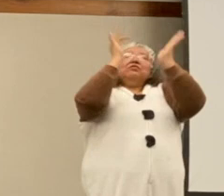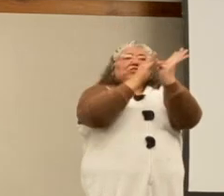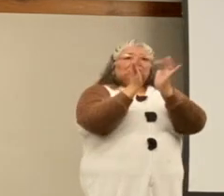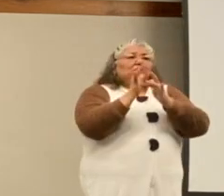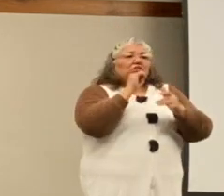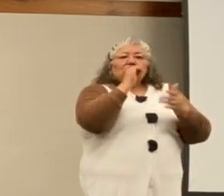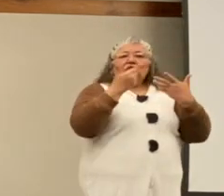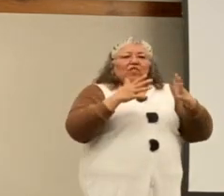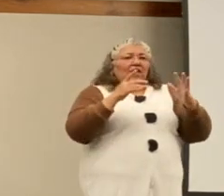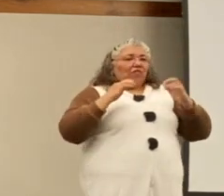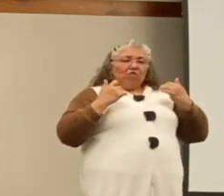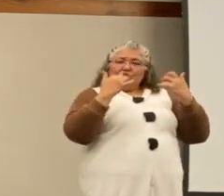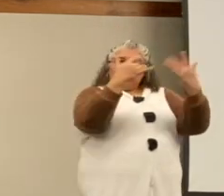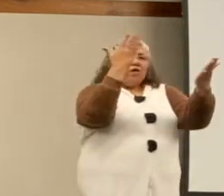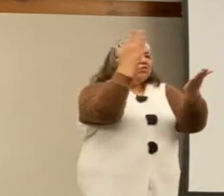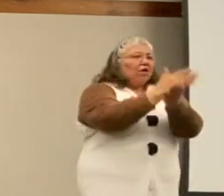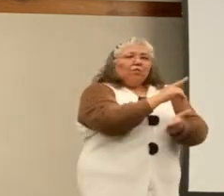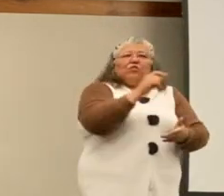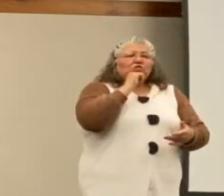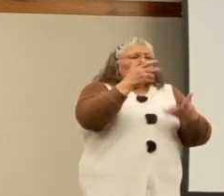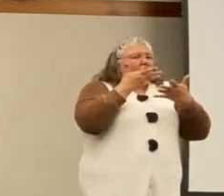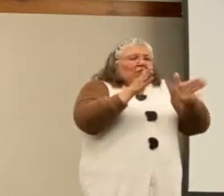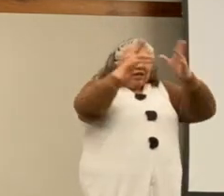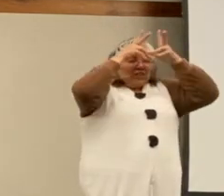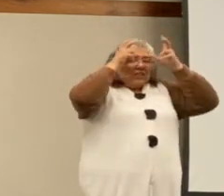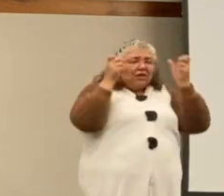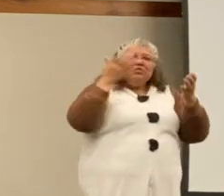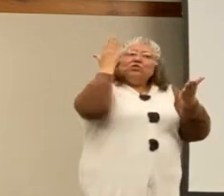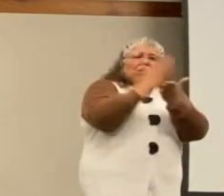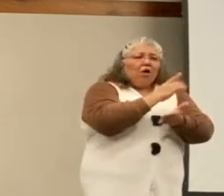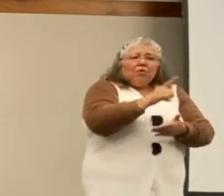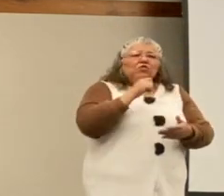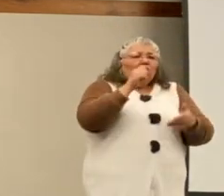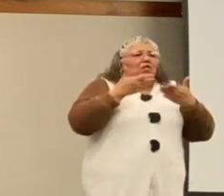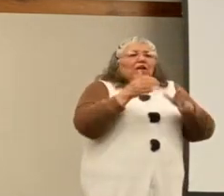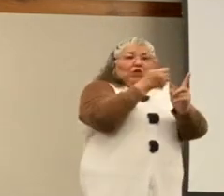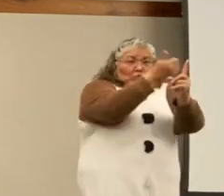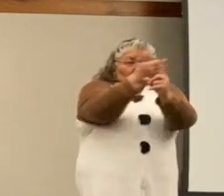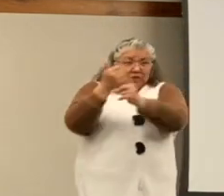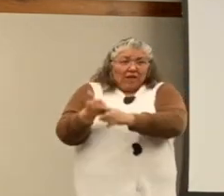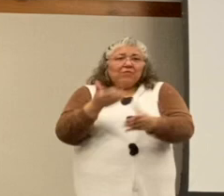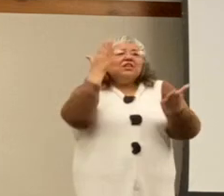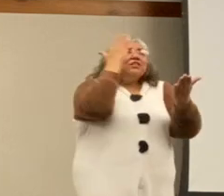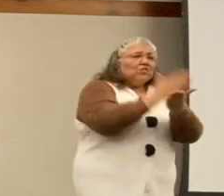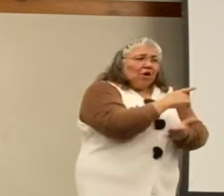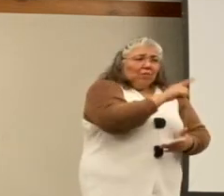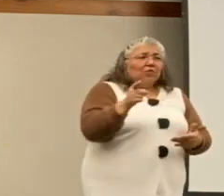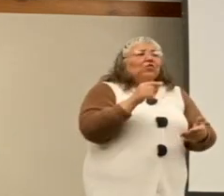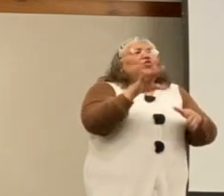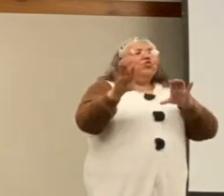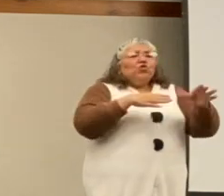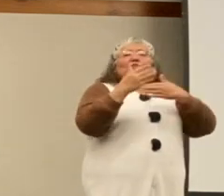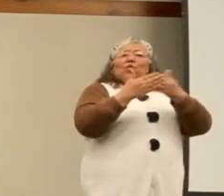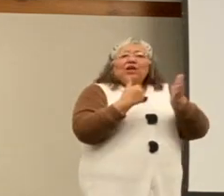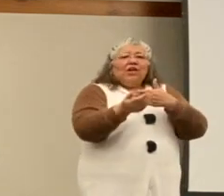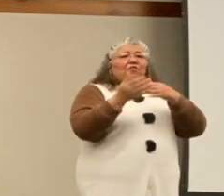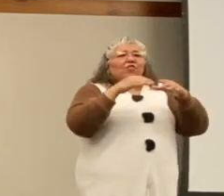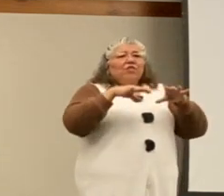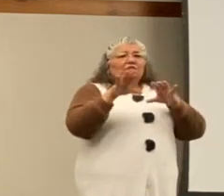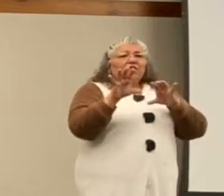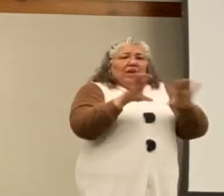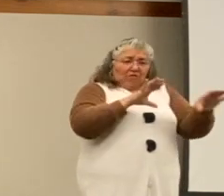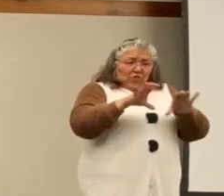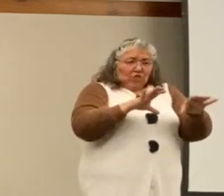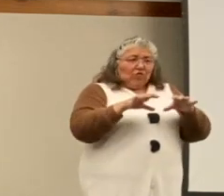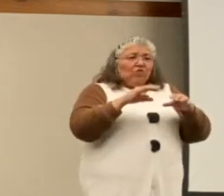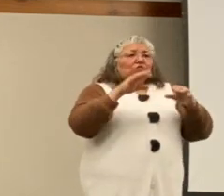crowd stop you. Don't let Satan stop you. Don't let yourself stop you. Do whatever it takes to get yourself into the